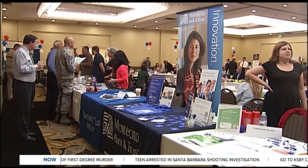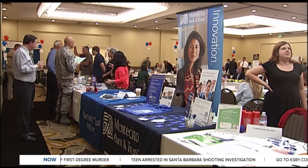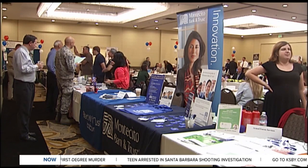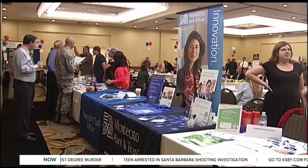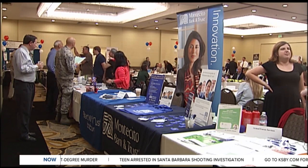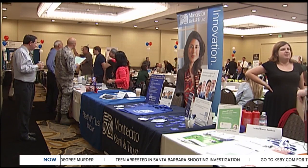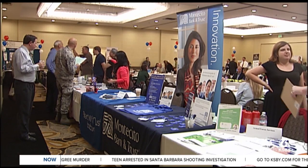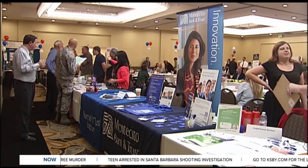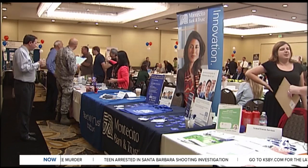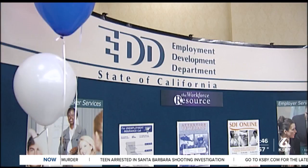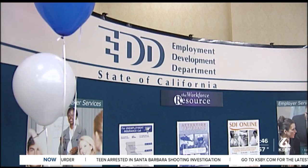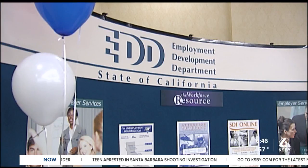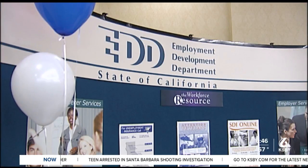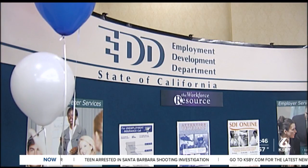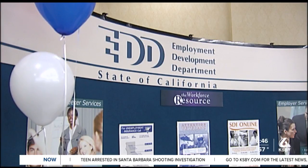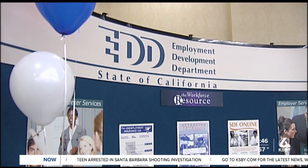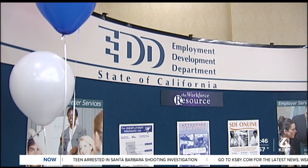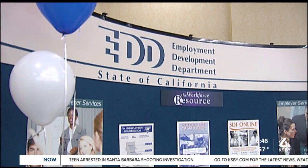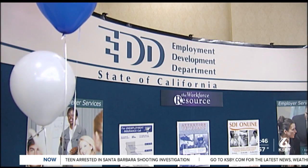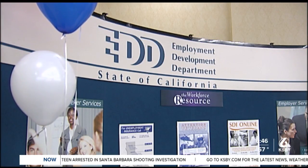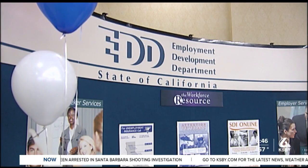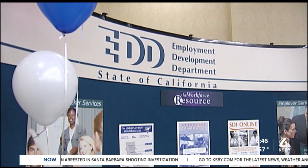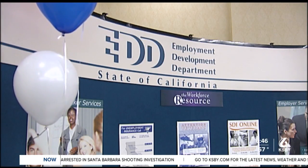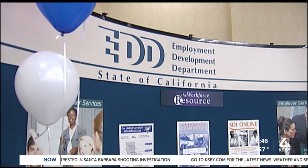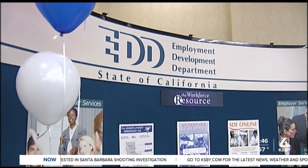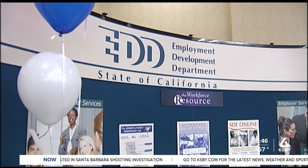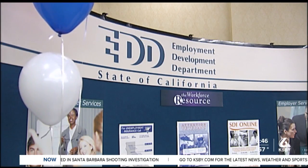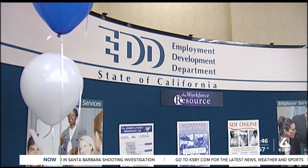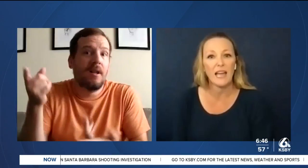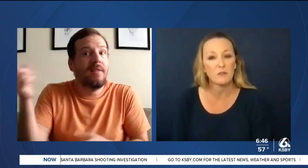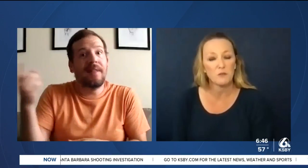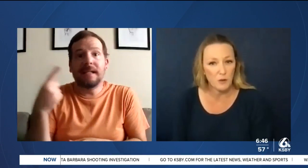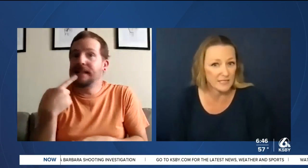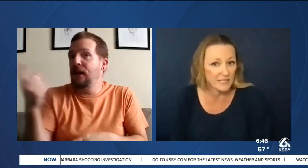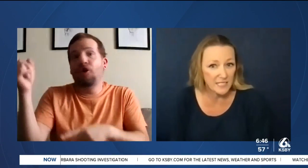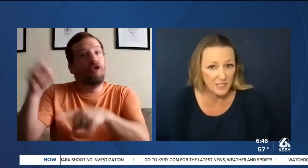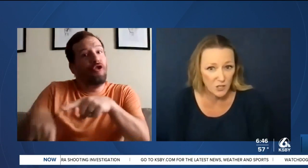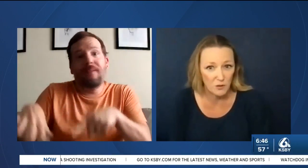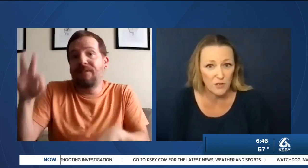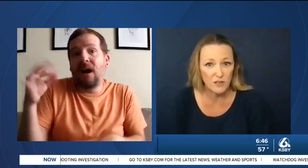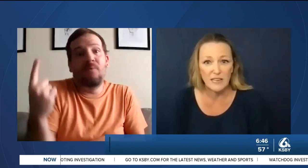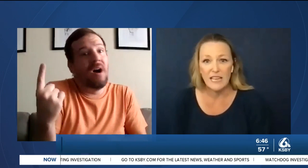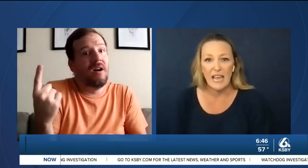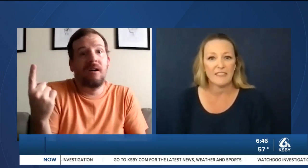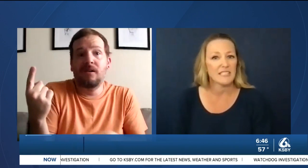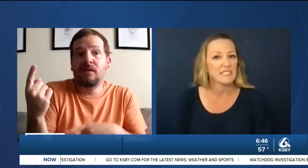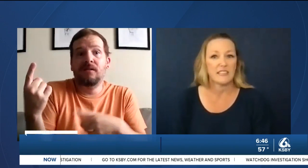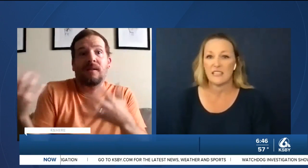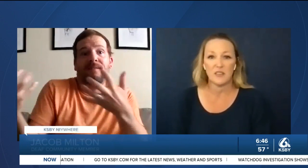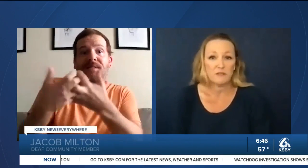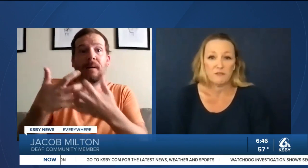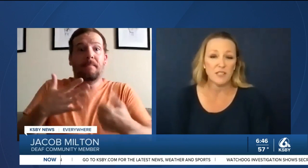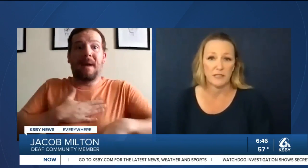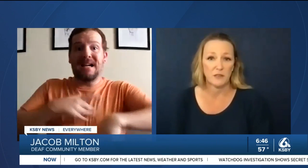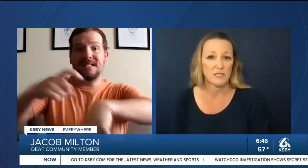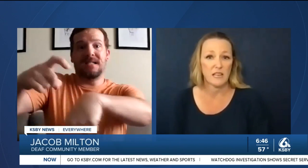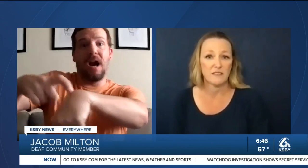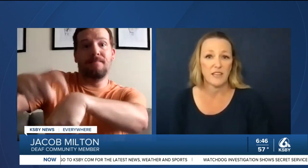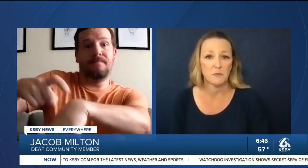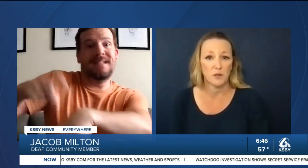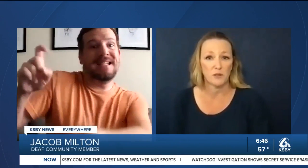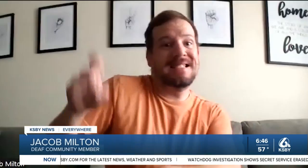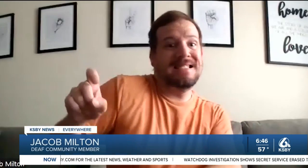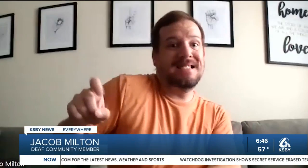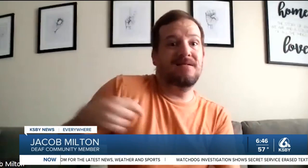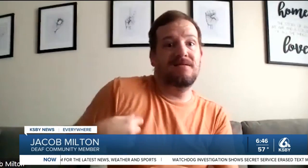In non-life-threatening situations, requests for interpreters can take weeks to fulfill. I had requested an interpreter and they said that they couldn't find one. There was